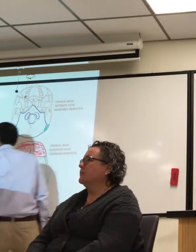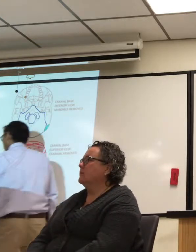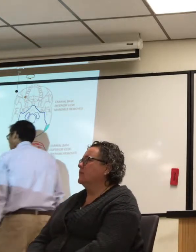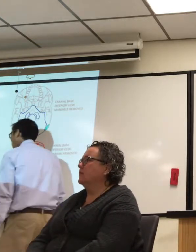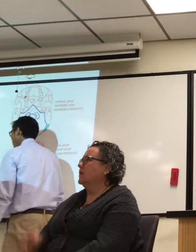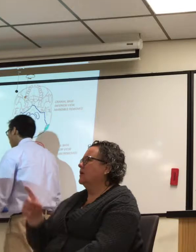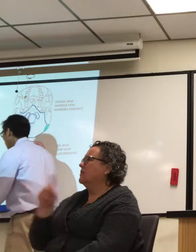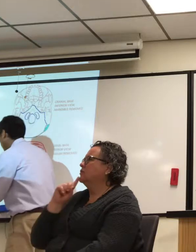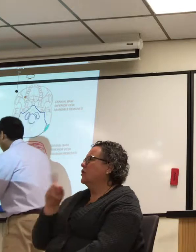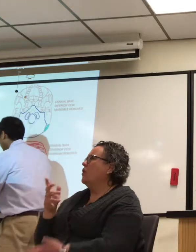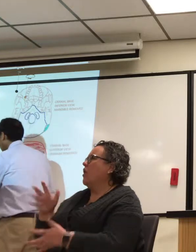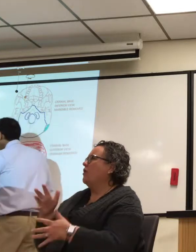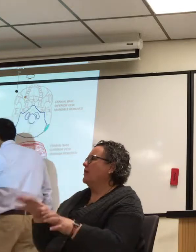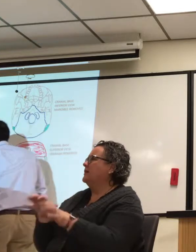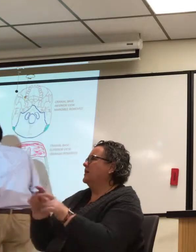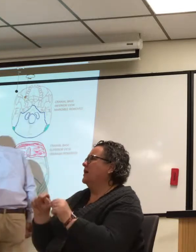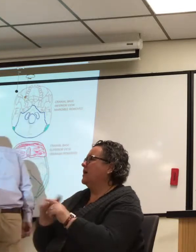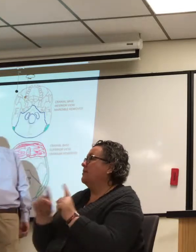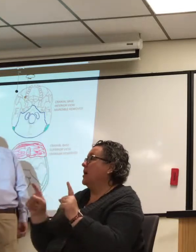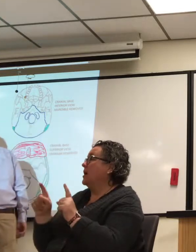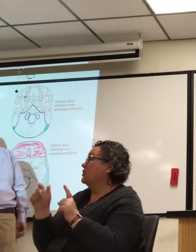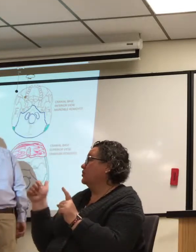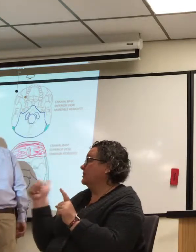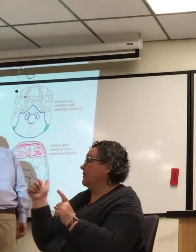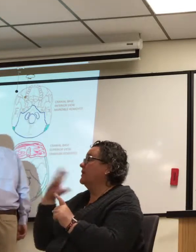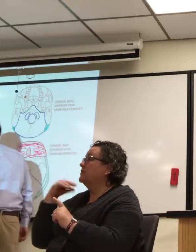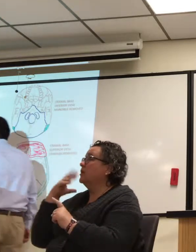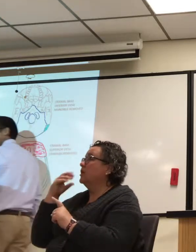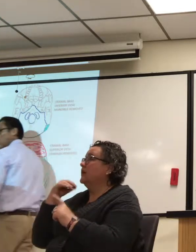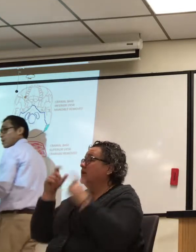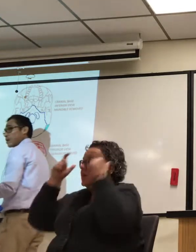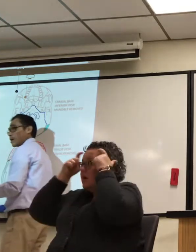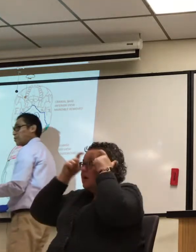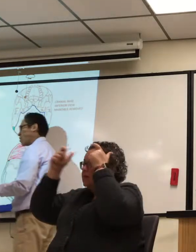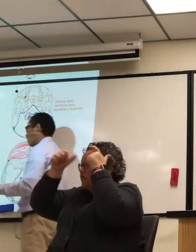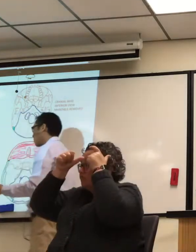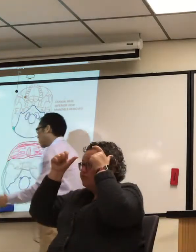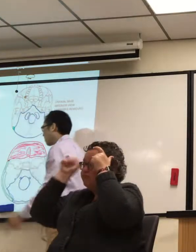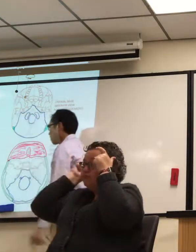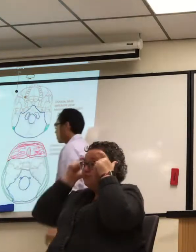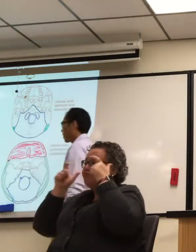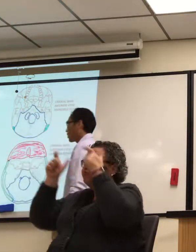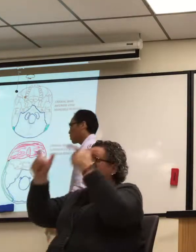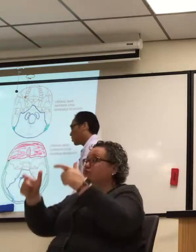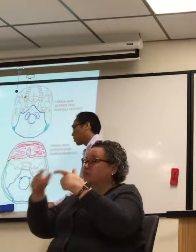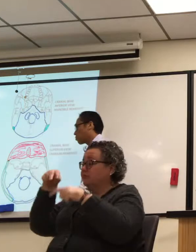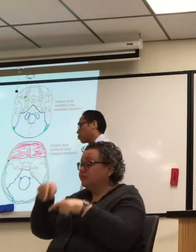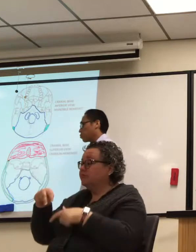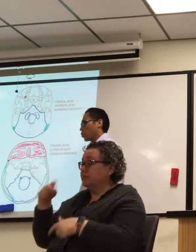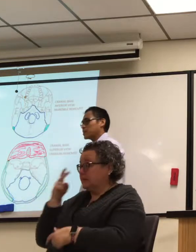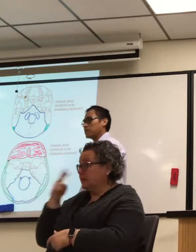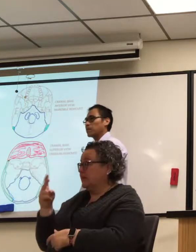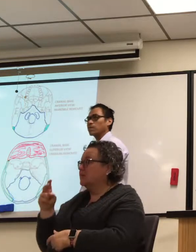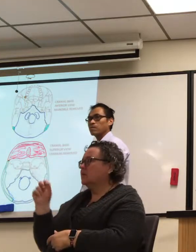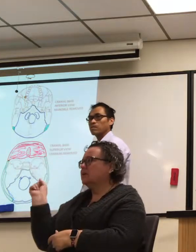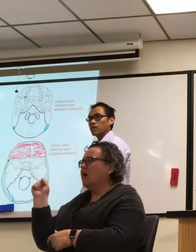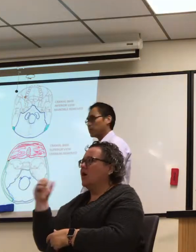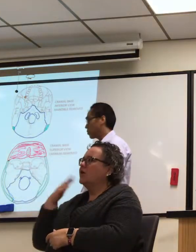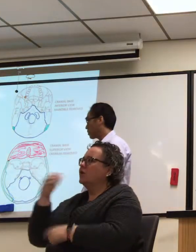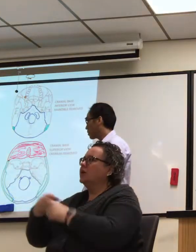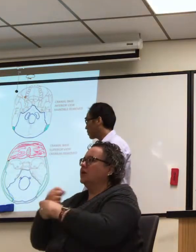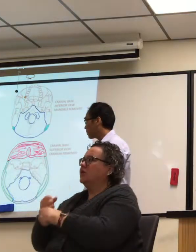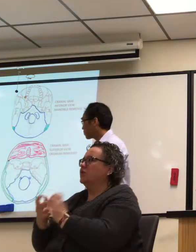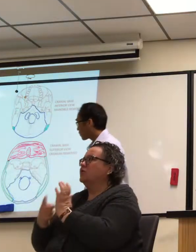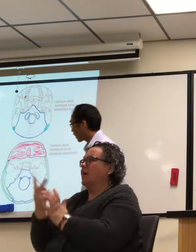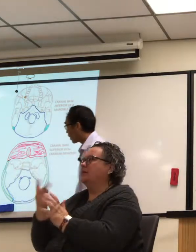You've already done it, but did you get to do a craniotomy already? Yeah, I do it on a good year, twice a year. Yeah. I